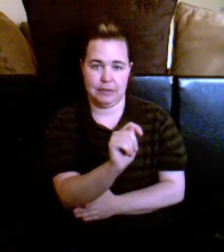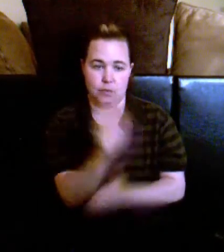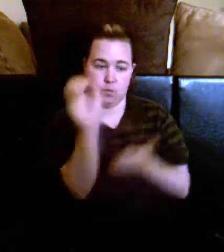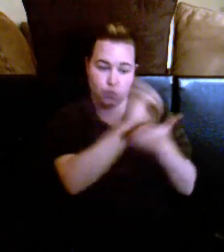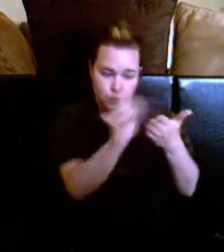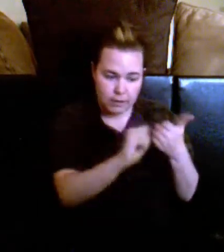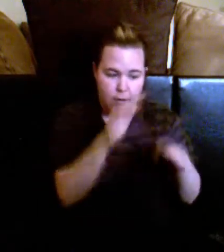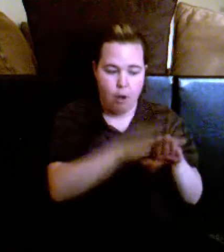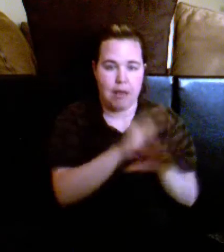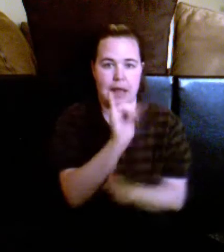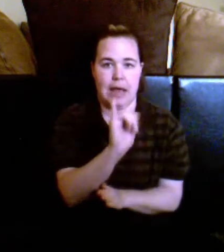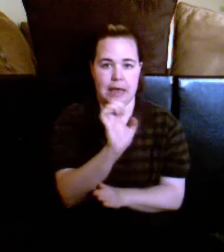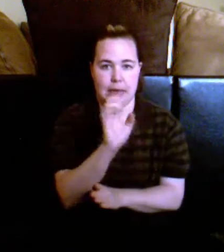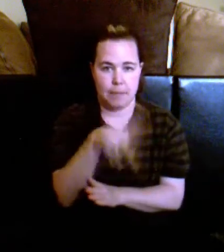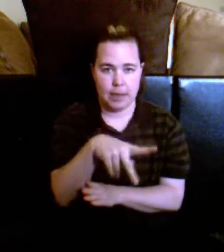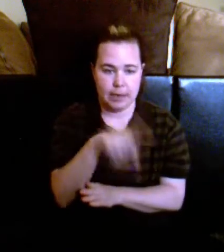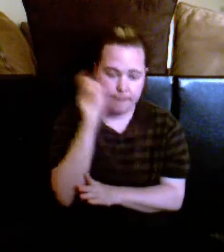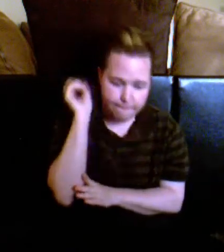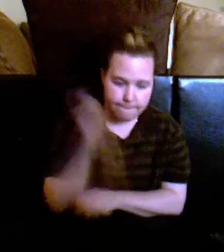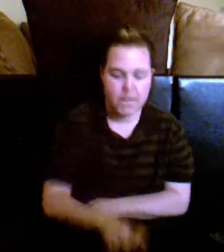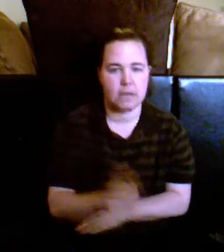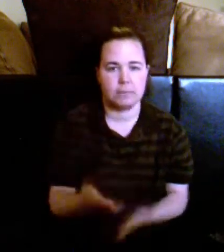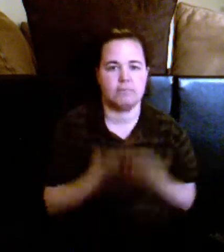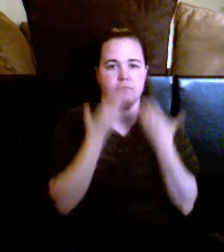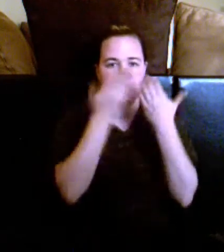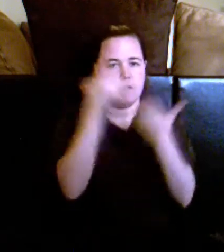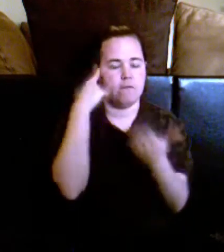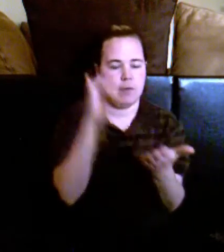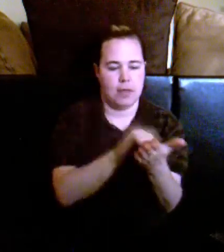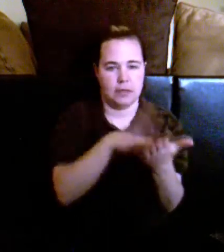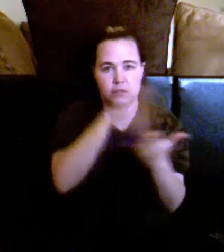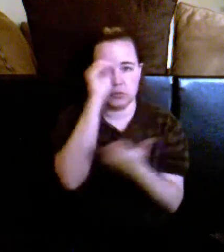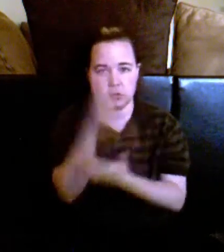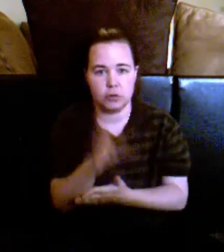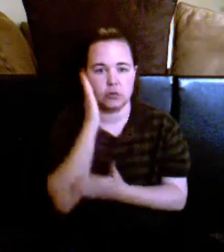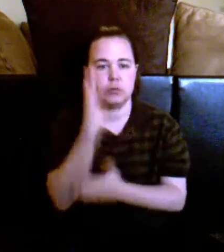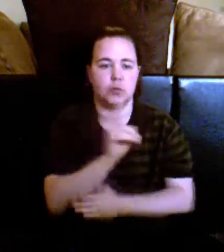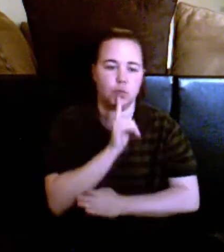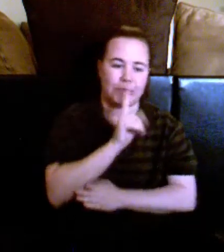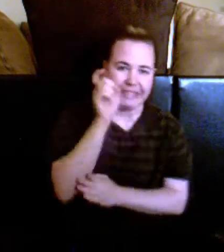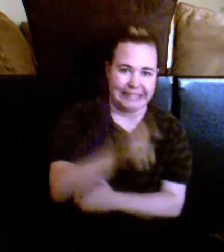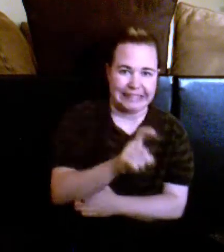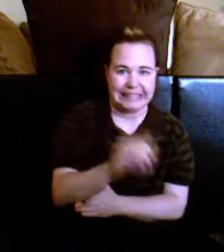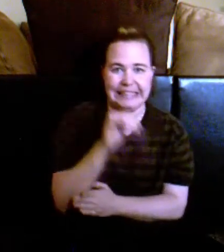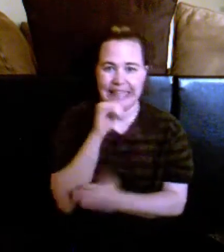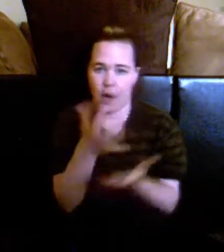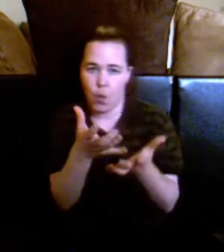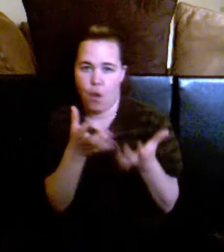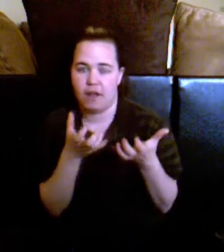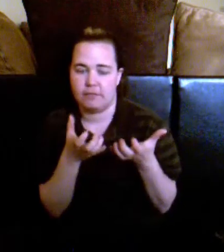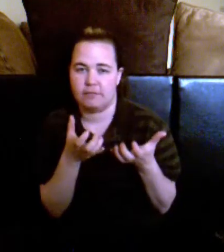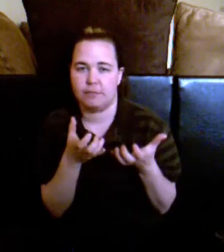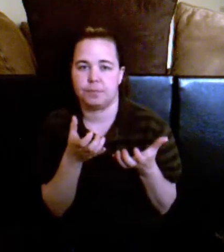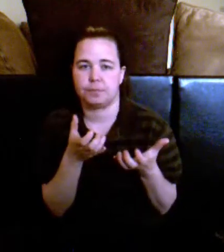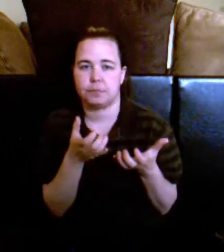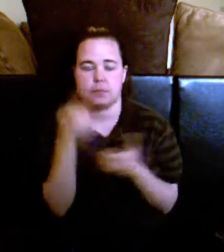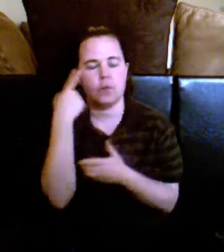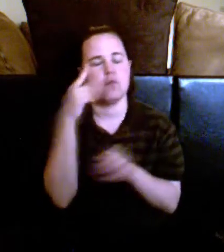the IEP is then mandatory for the student. It should be a real need, not a want. For example,